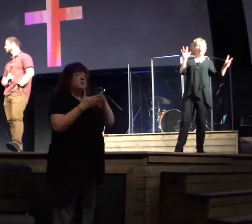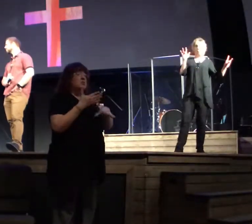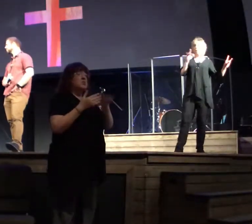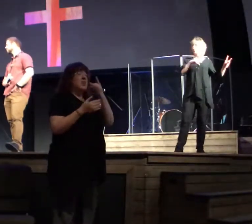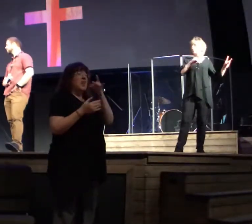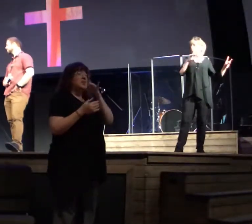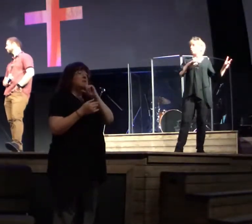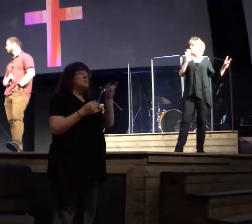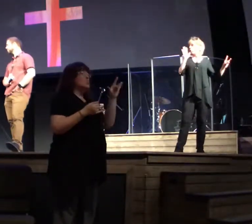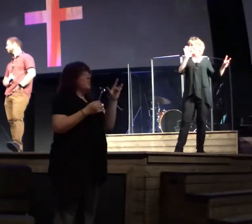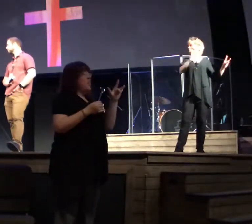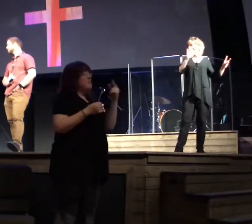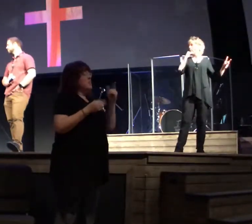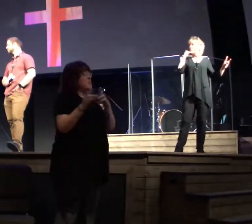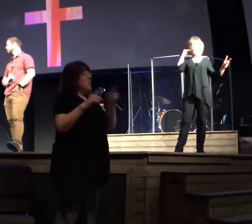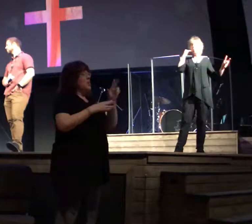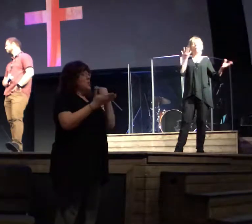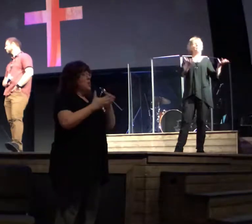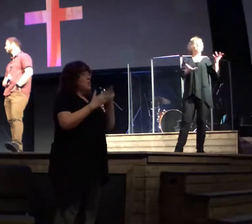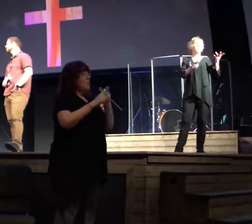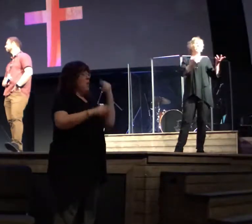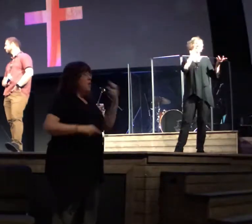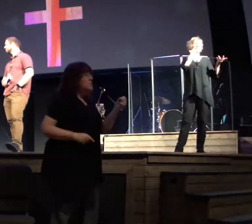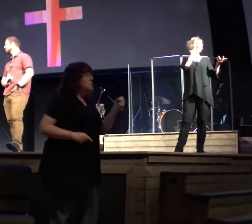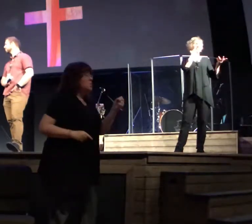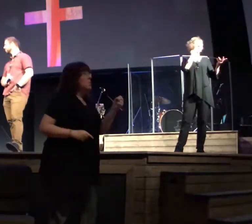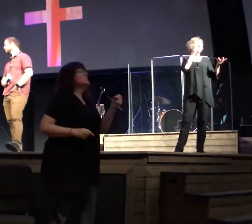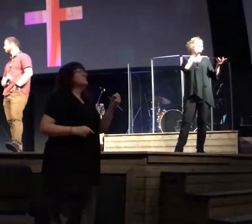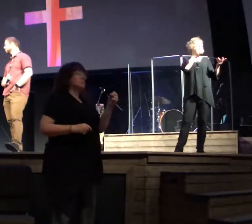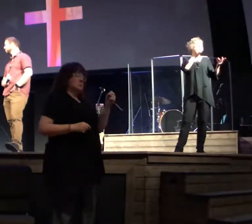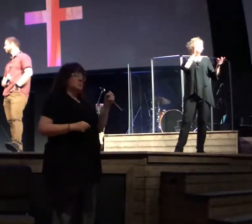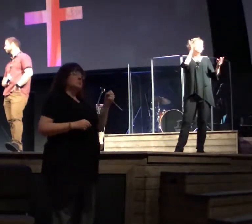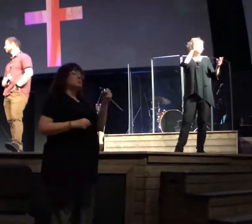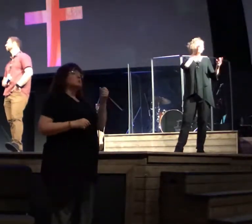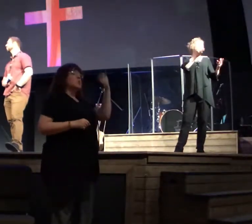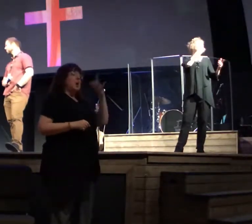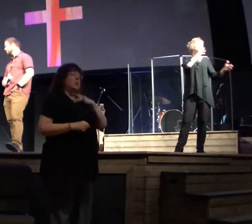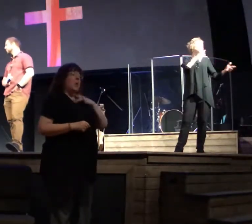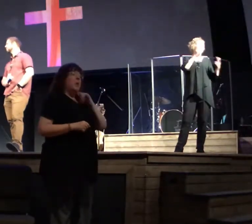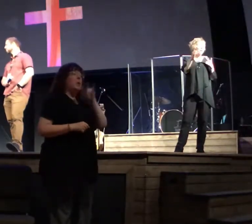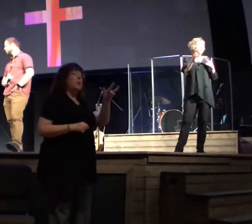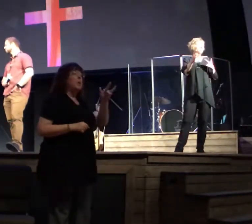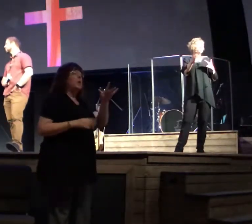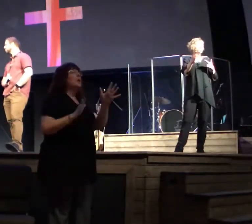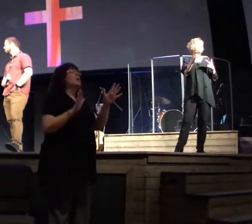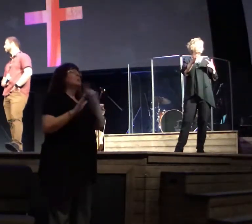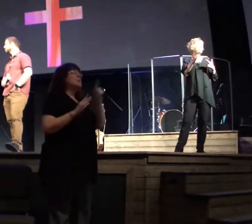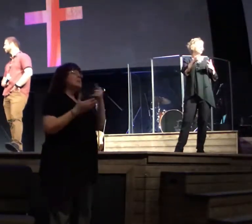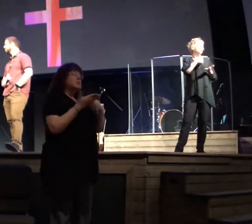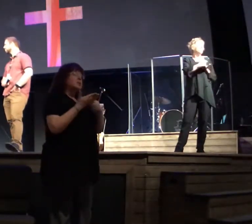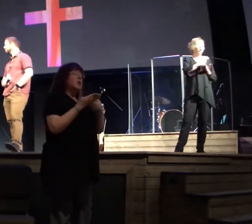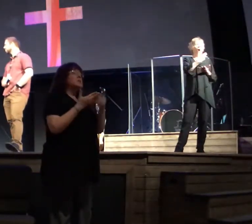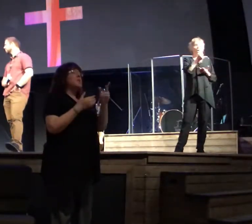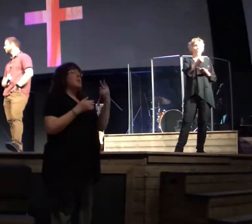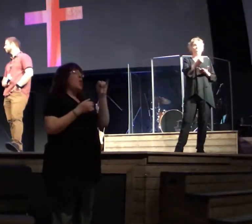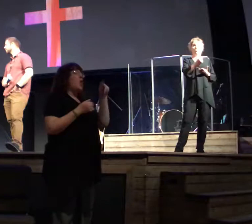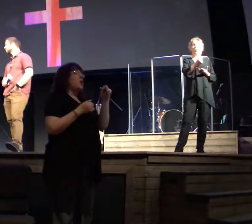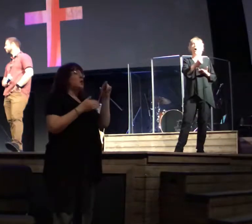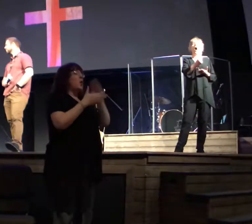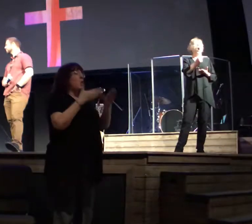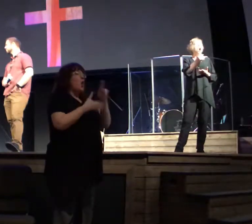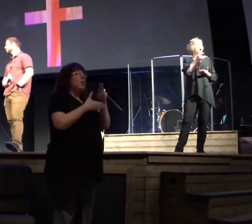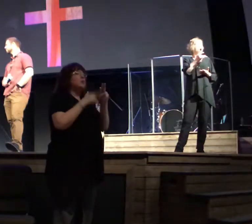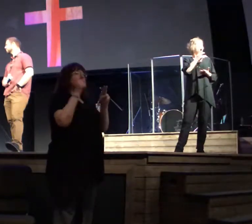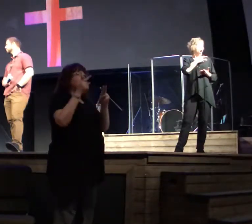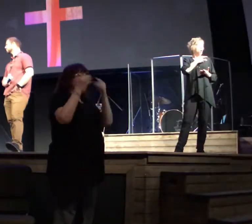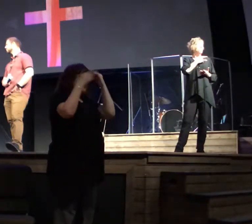old student in your home, maybe somebody's getting ready to graduate from high school, God is moving on their heart, please talk to us about Heart College. The info